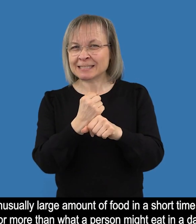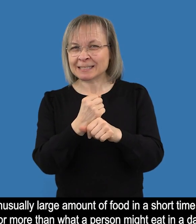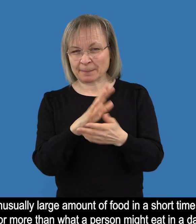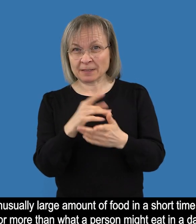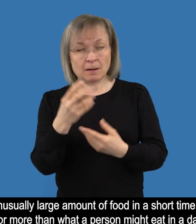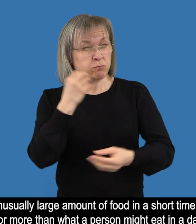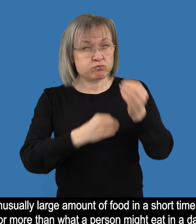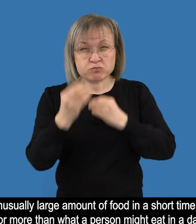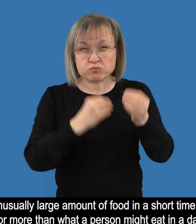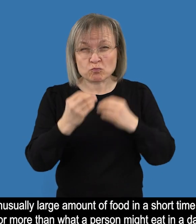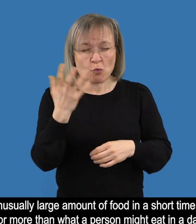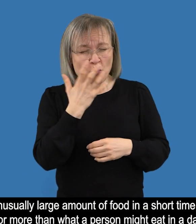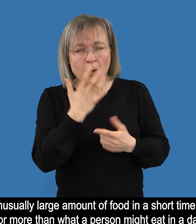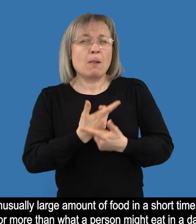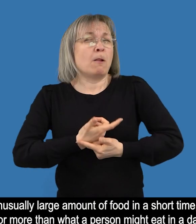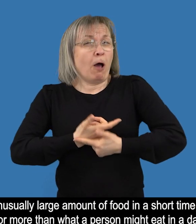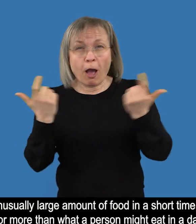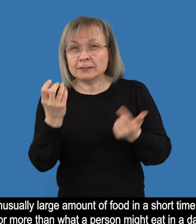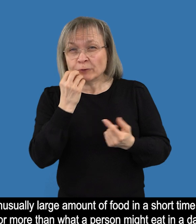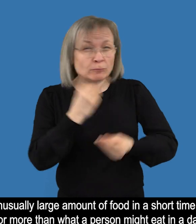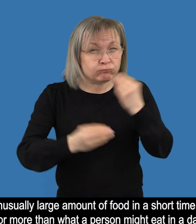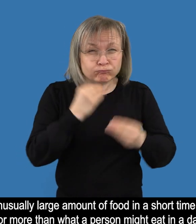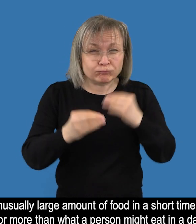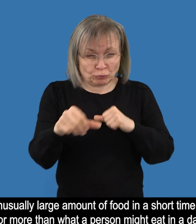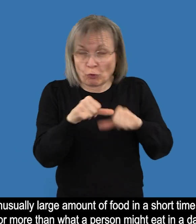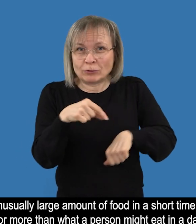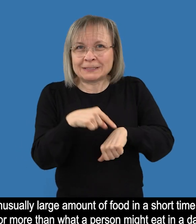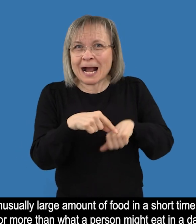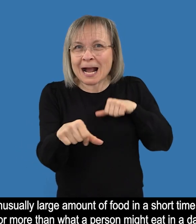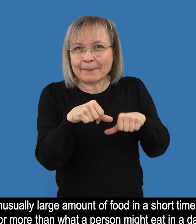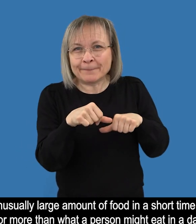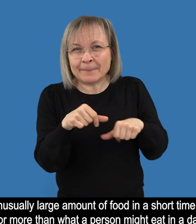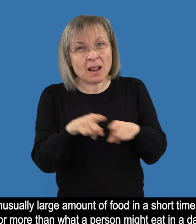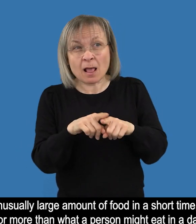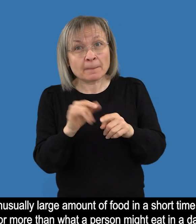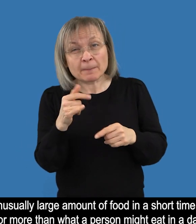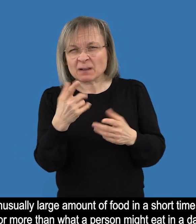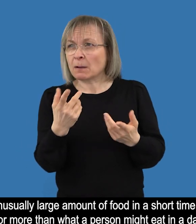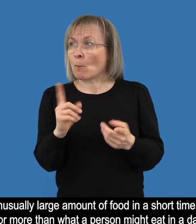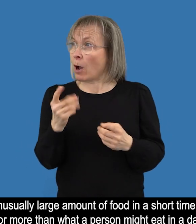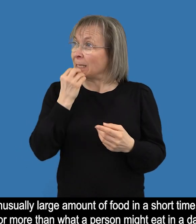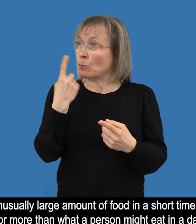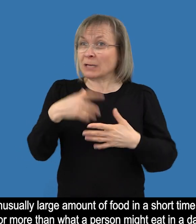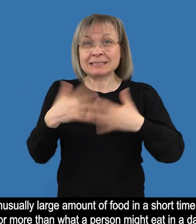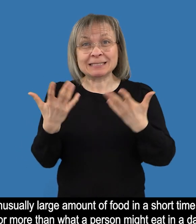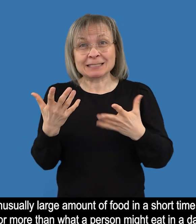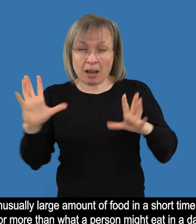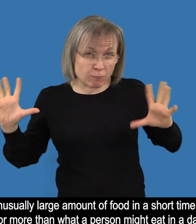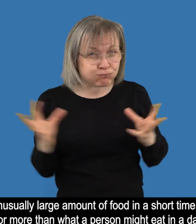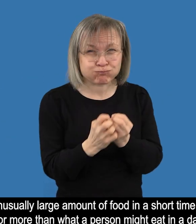binging, eating an unusually large amount of food in a short time. This could be as much as or more than what a person might eat in a day.